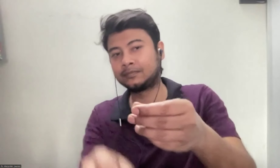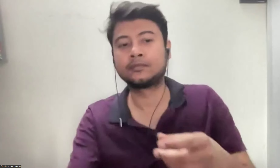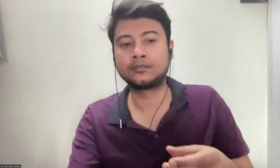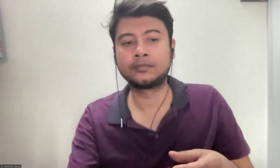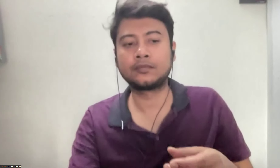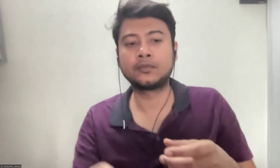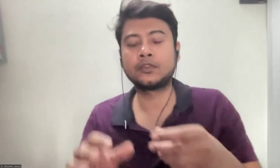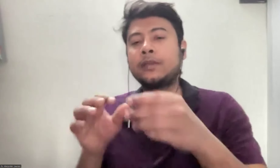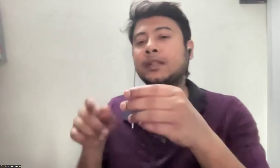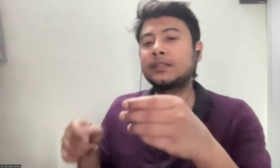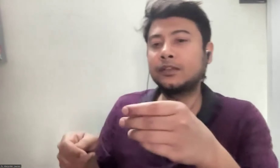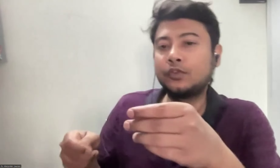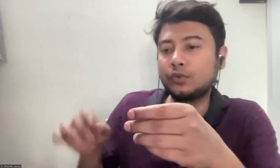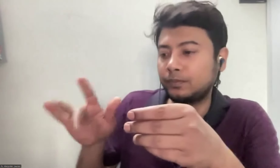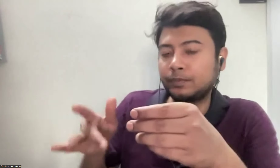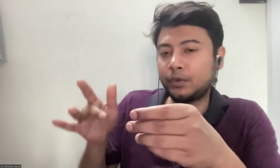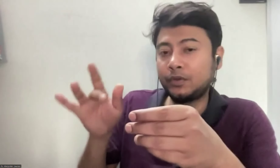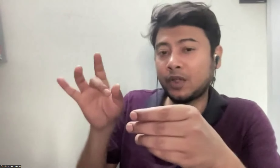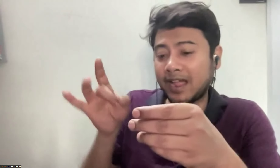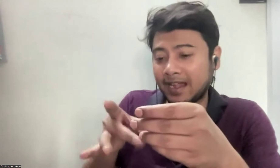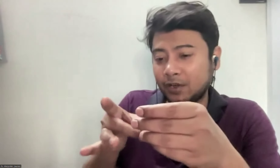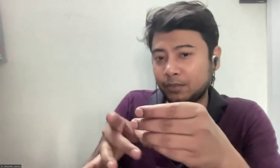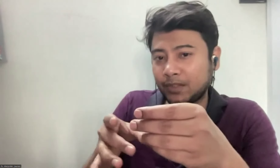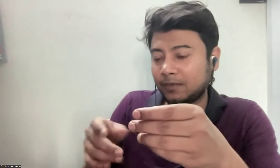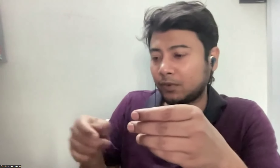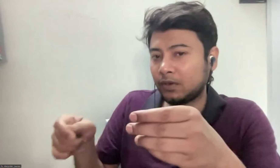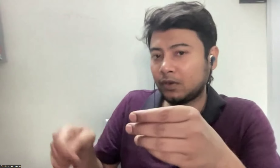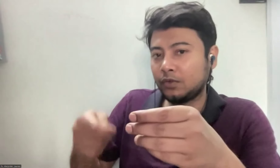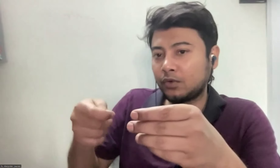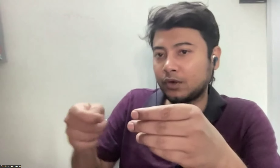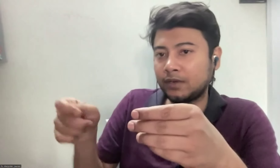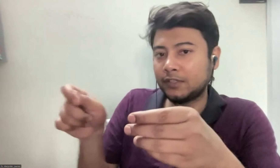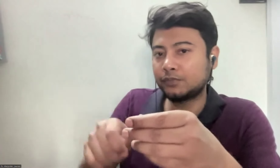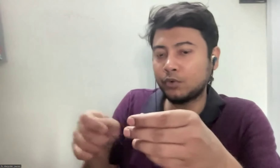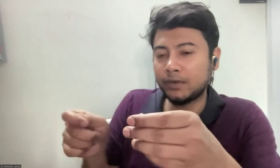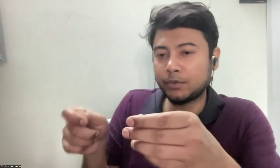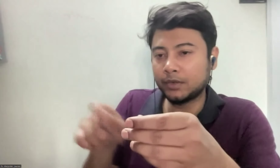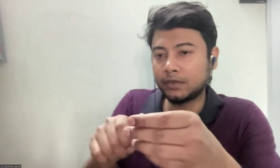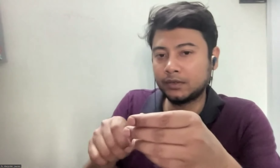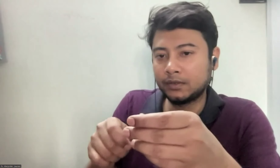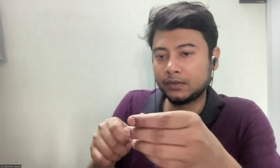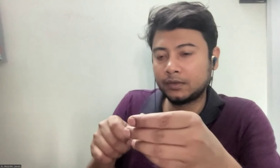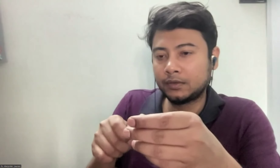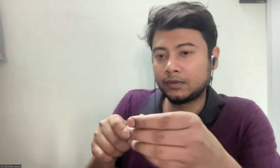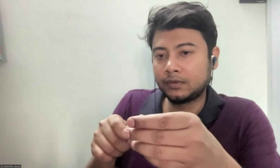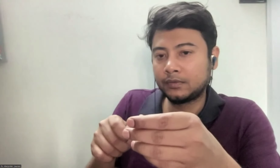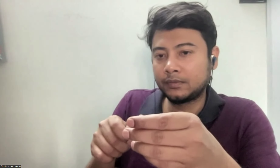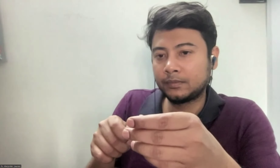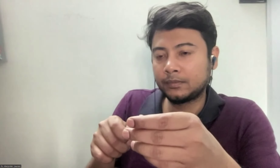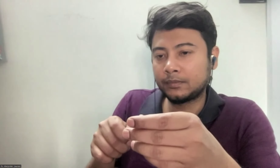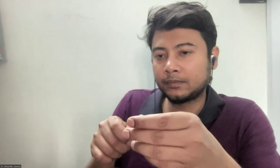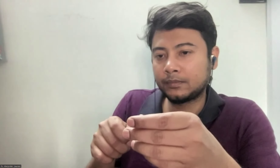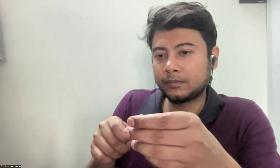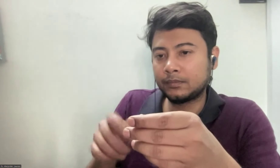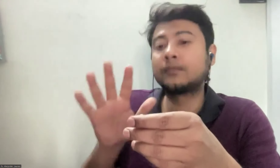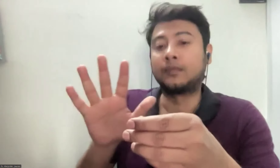7 times clockwise. Sorry, Mataji, you put your hand to put that water or you hold it with a spoon and put it? No, with a